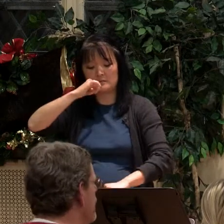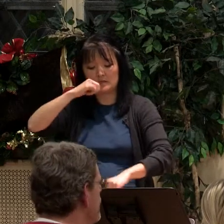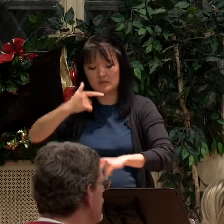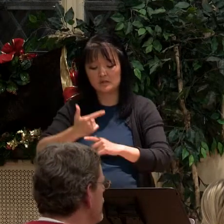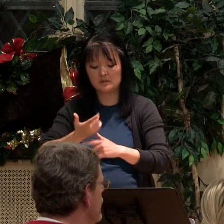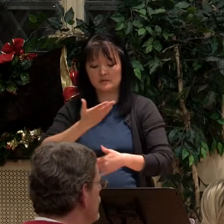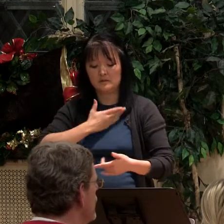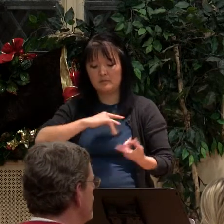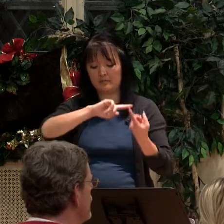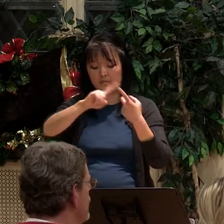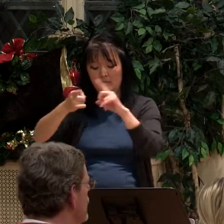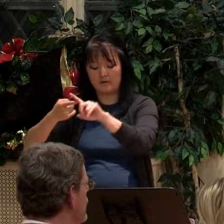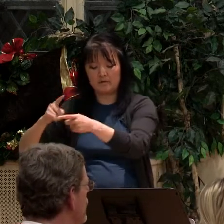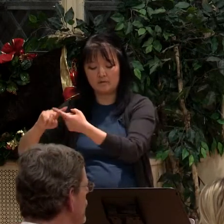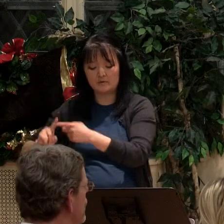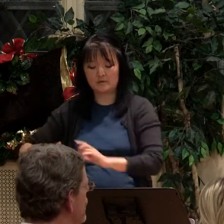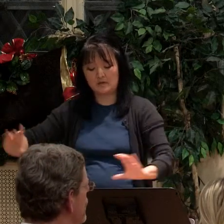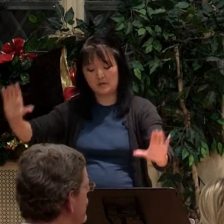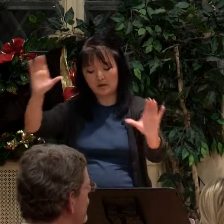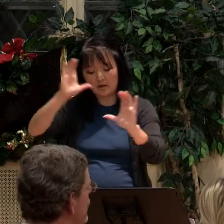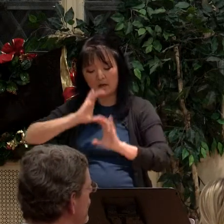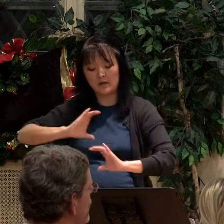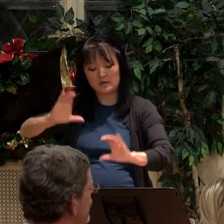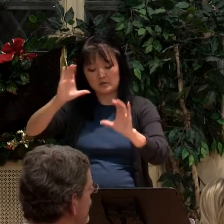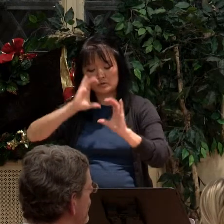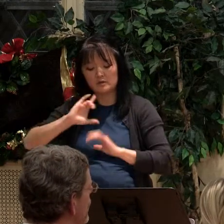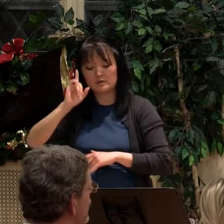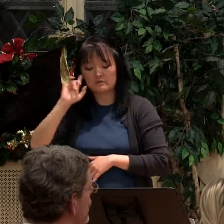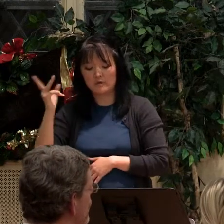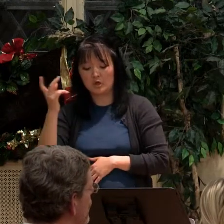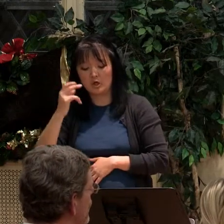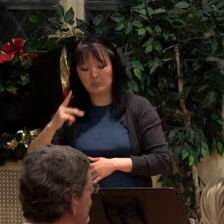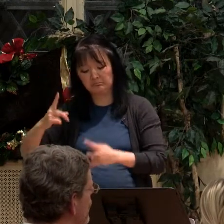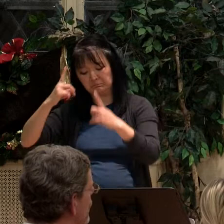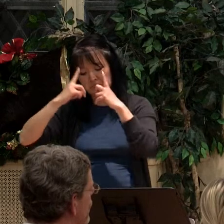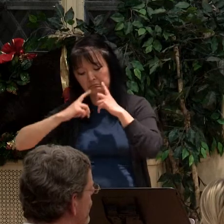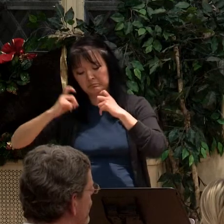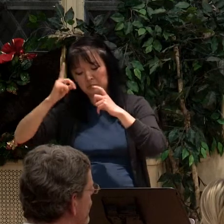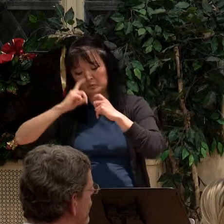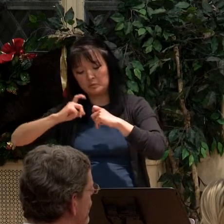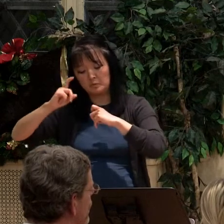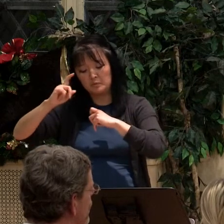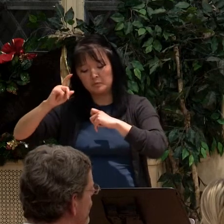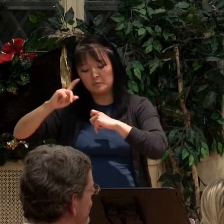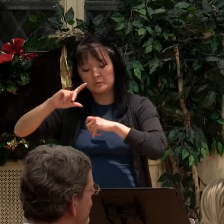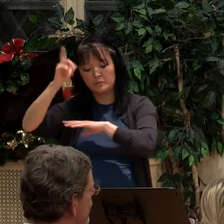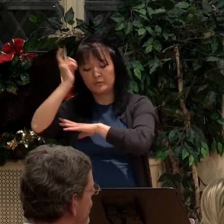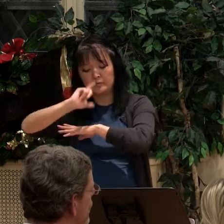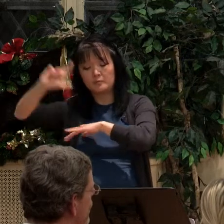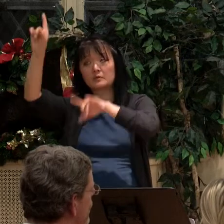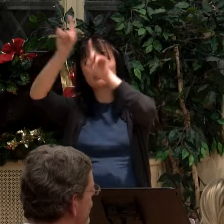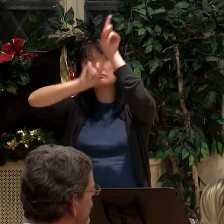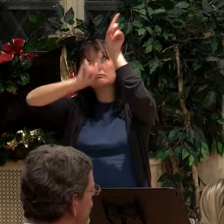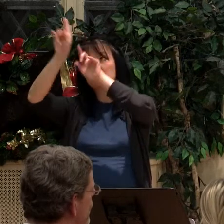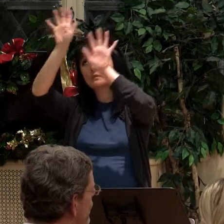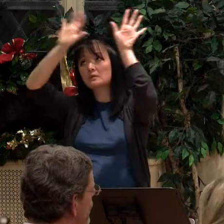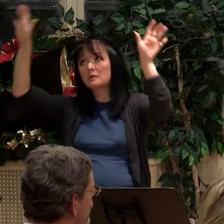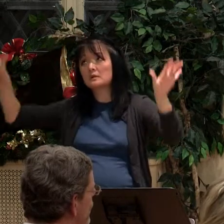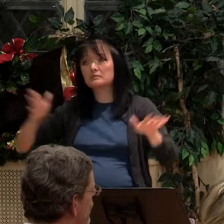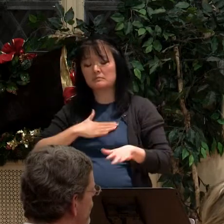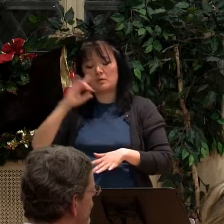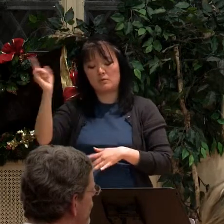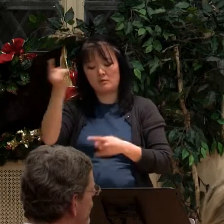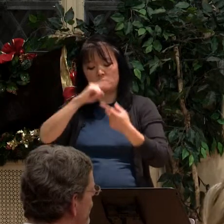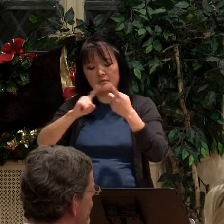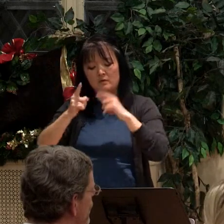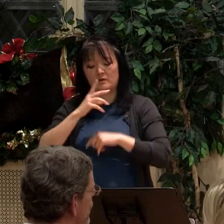in my friends. I search for her in tear-soaked sheets when the moon and stars are my only friend.